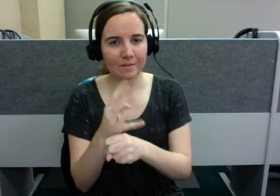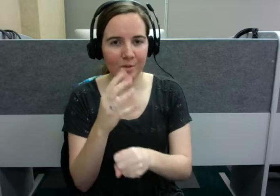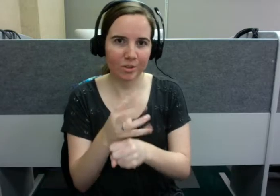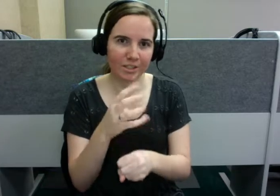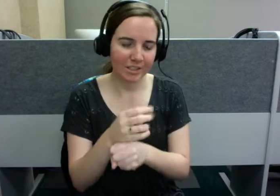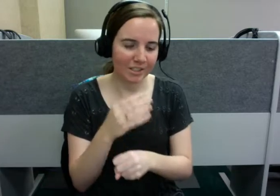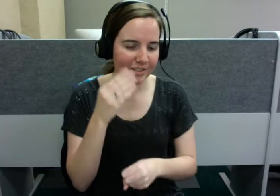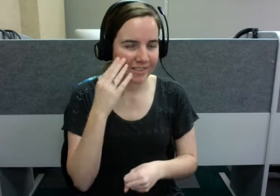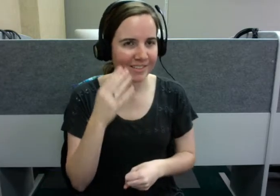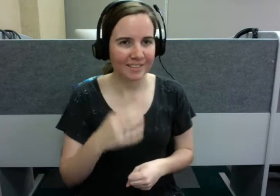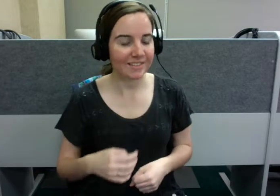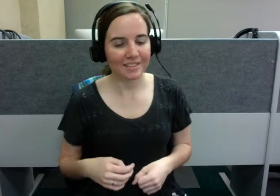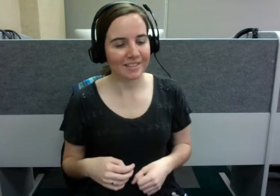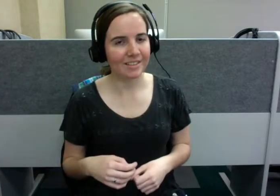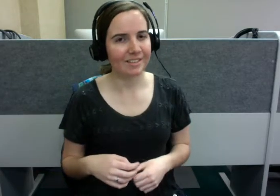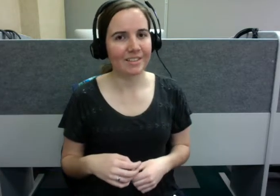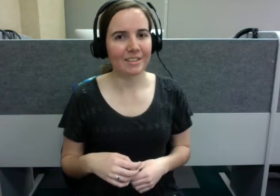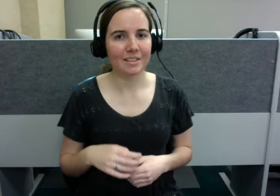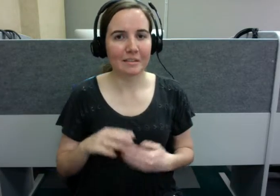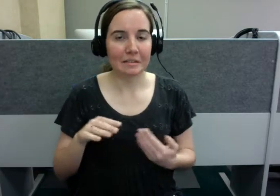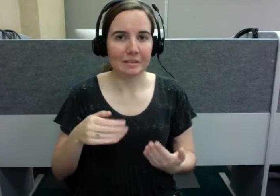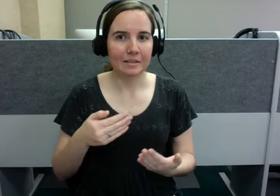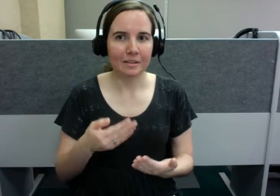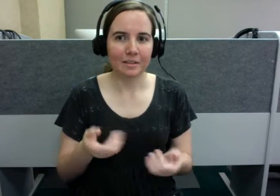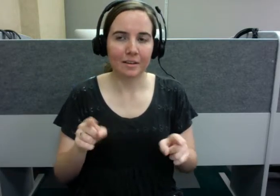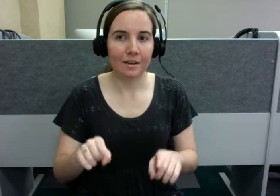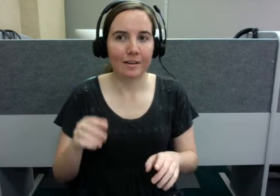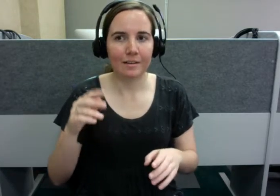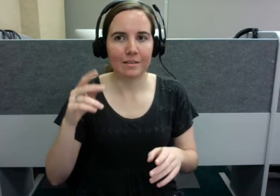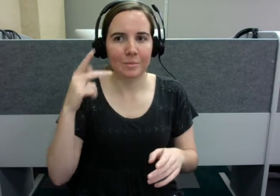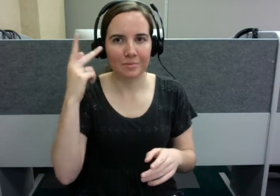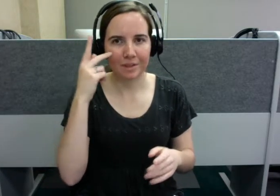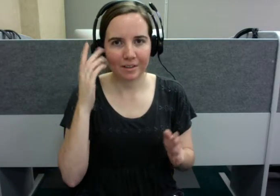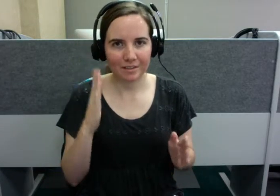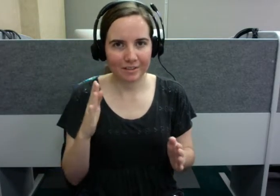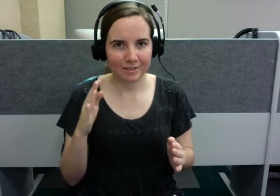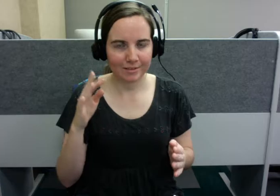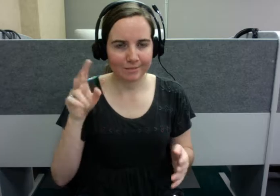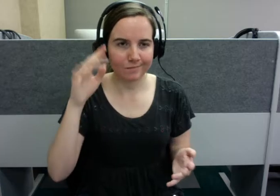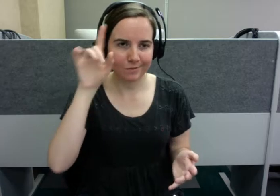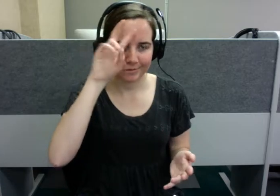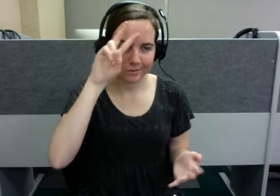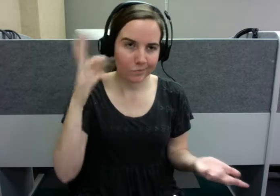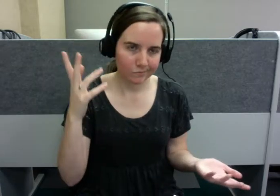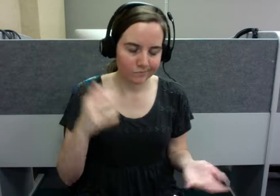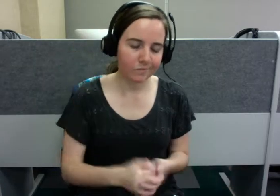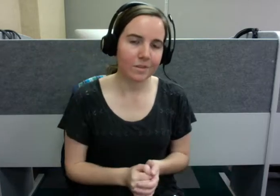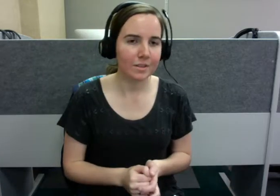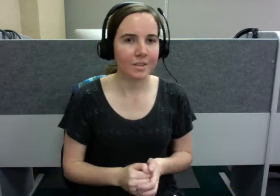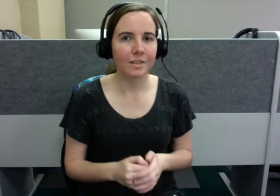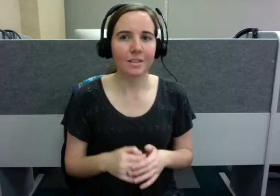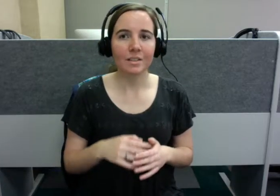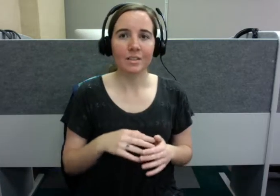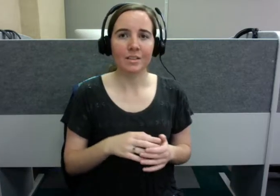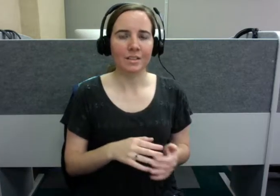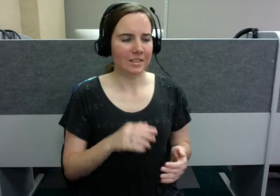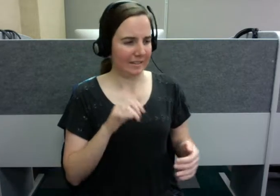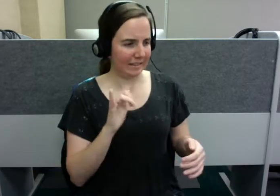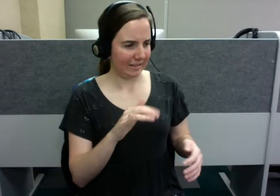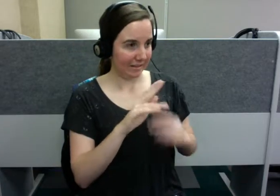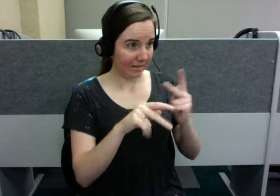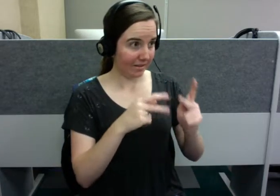down her chin with the steel workers. These are the people that I work with every single day. And if you have something to say about